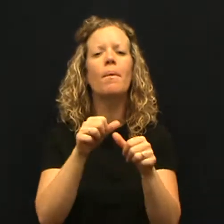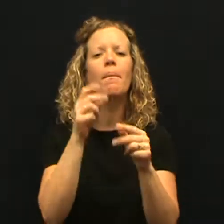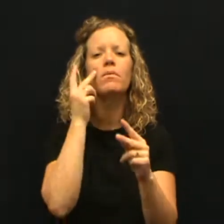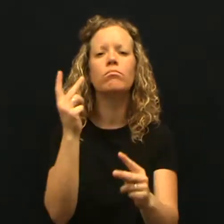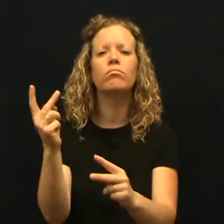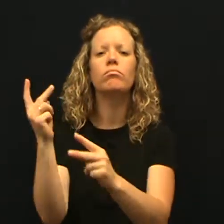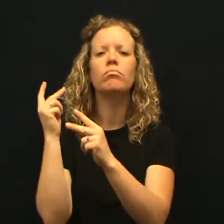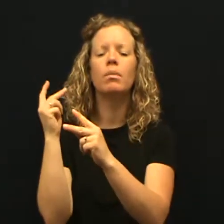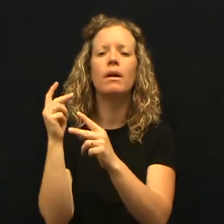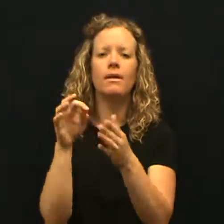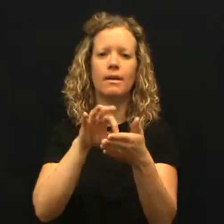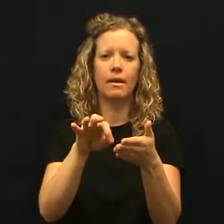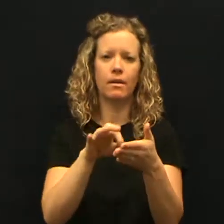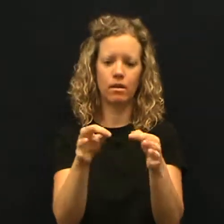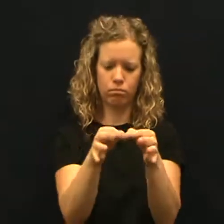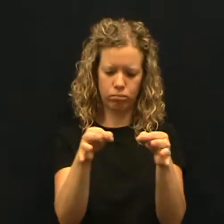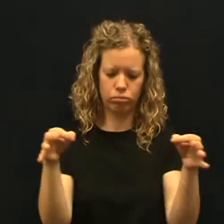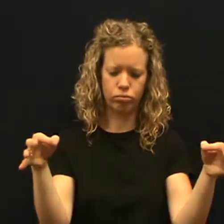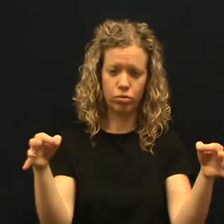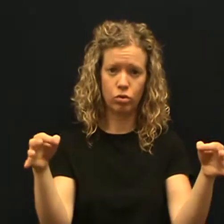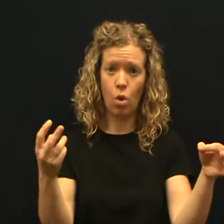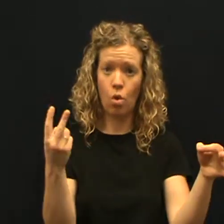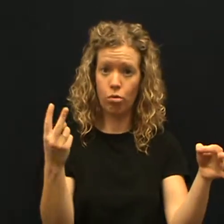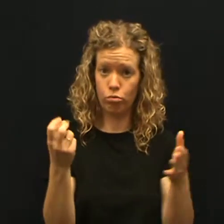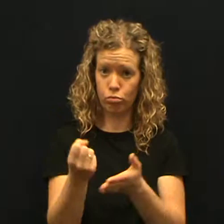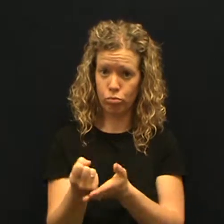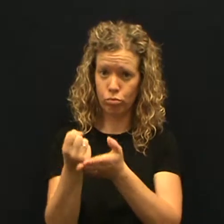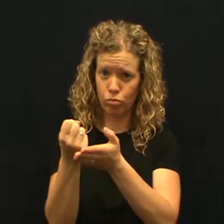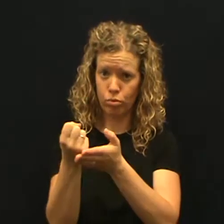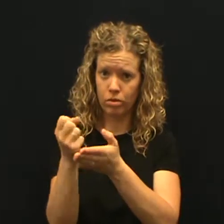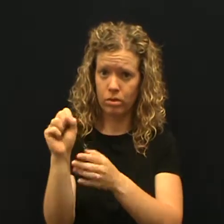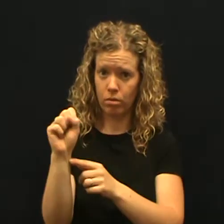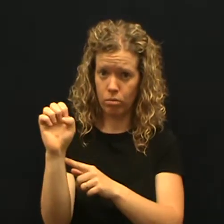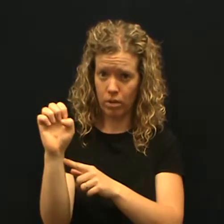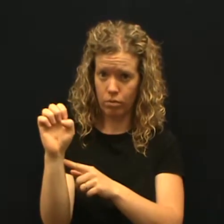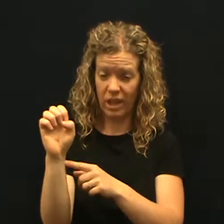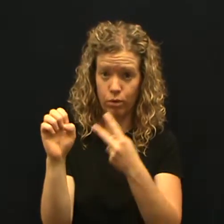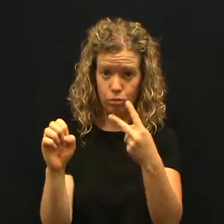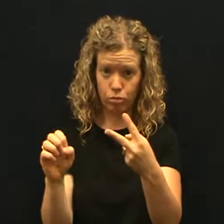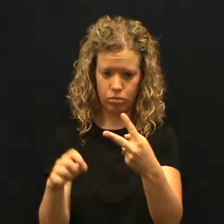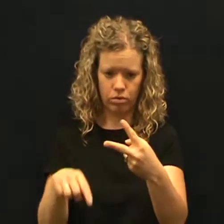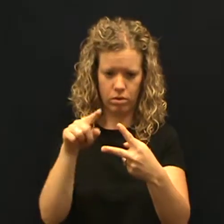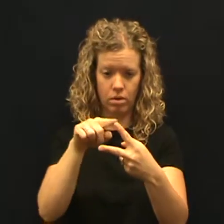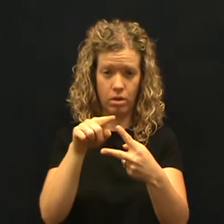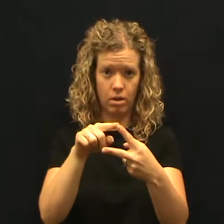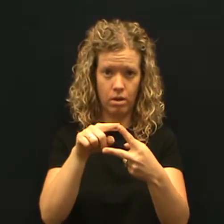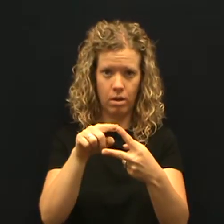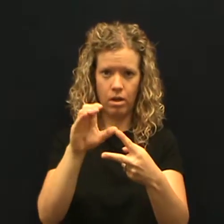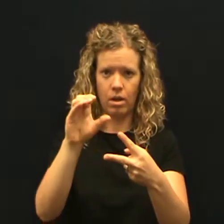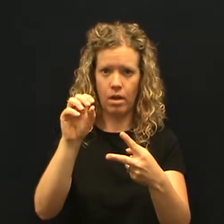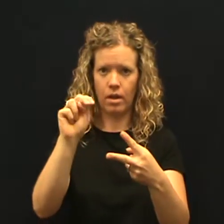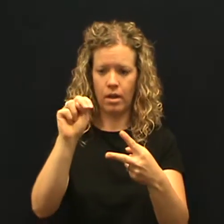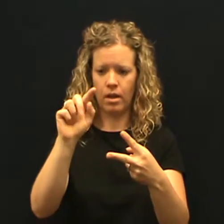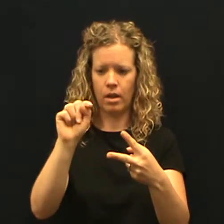equation, there are two primary sources of stockholders' equity. One of those is the contributed capital, i.e. the